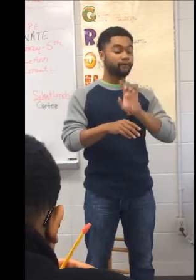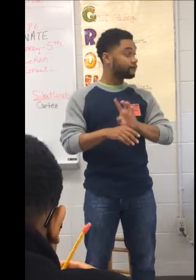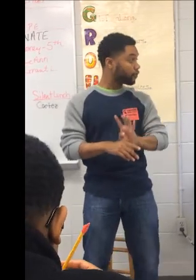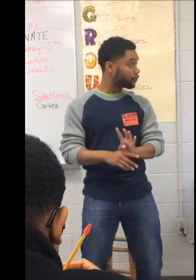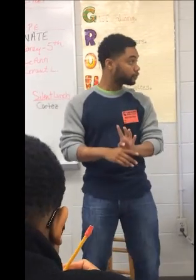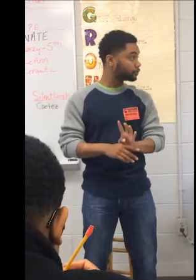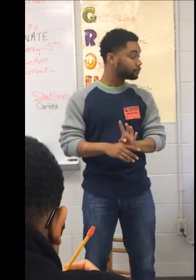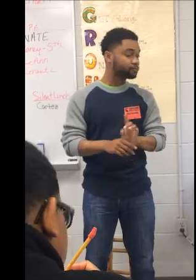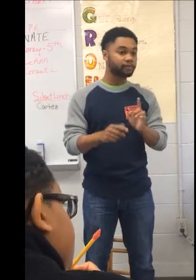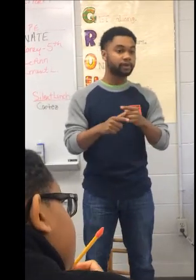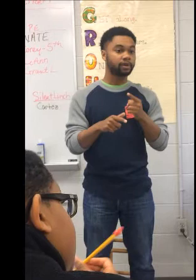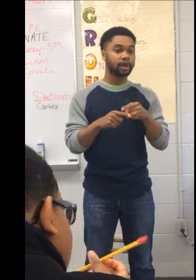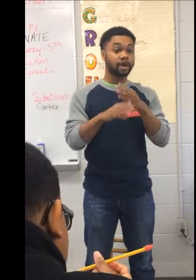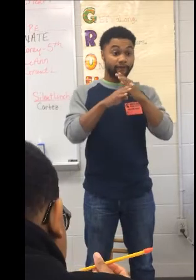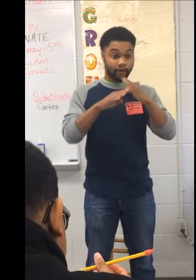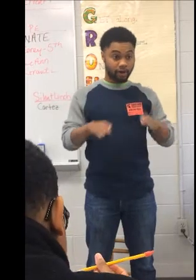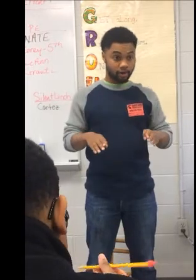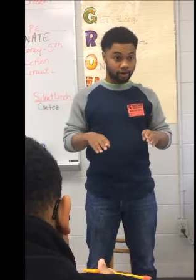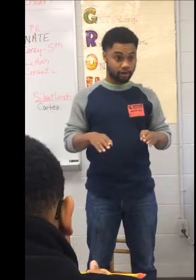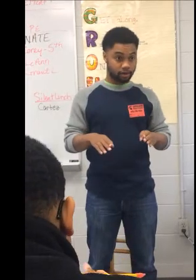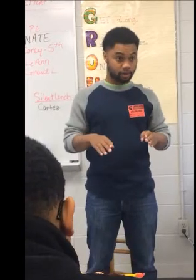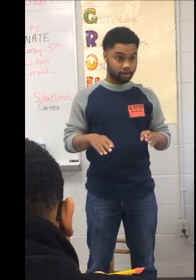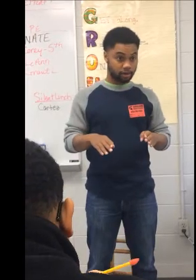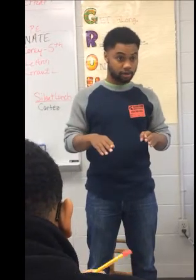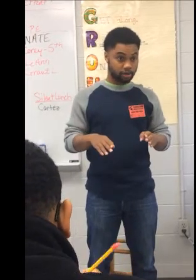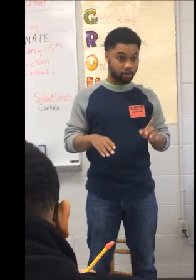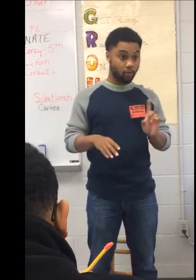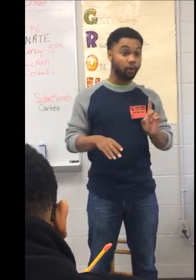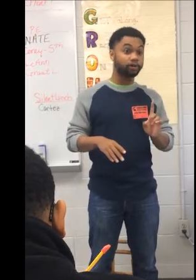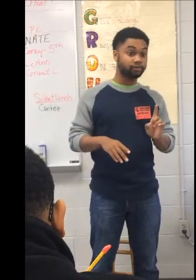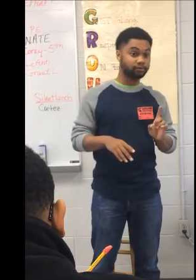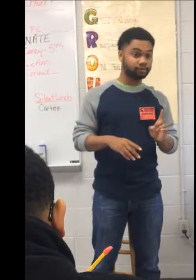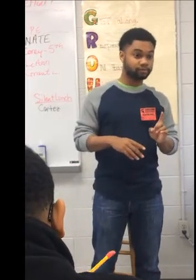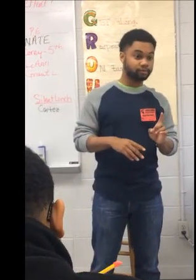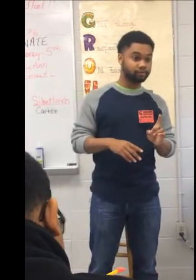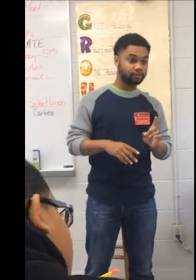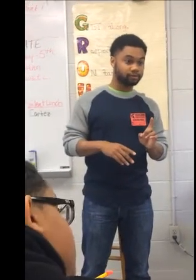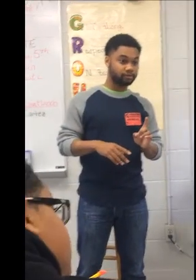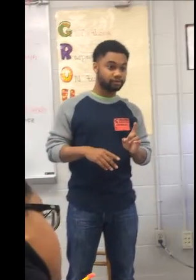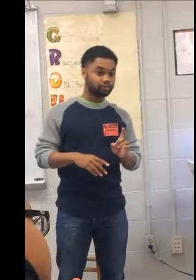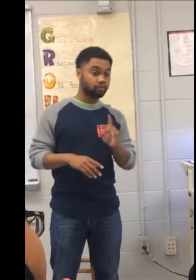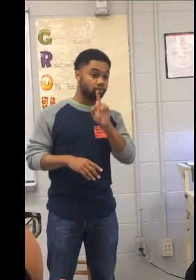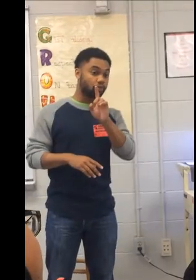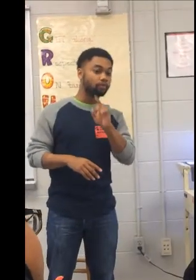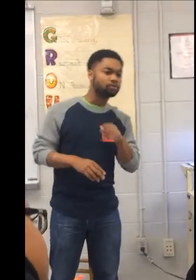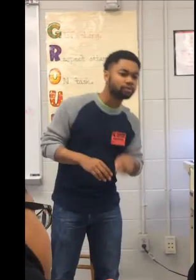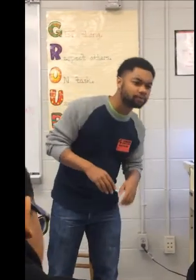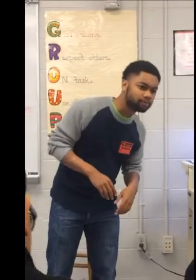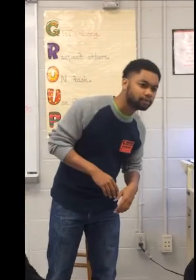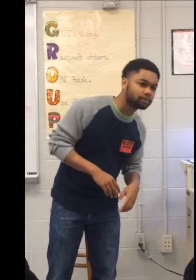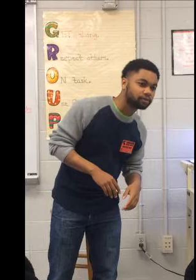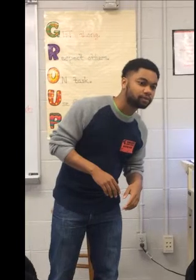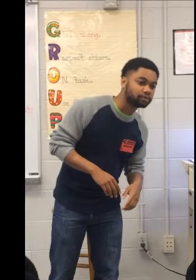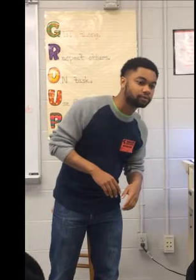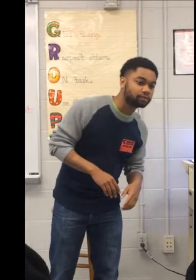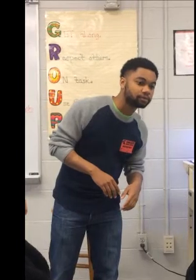I want your eyes up here on this division because y'all are letting division bite you bad. All right? Is 4 divisible by